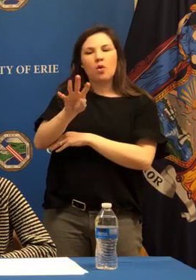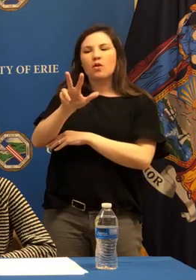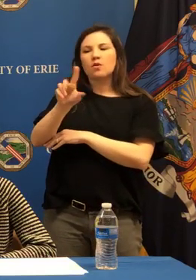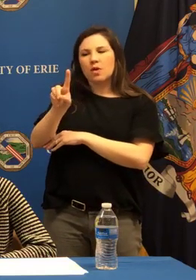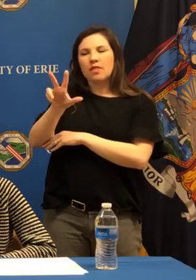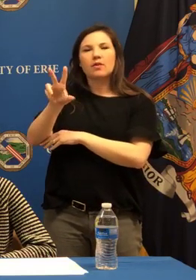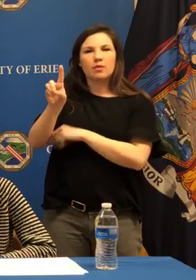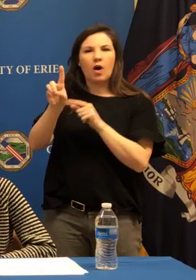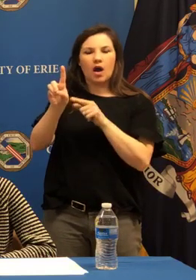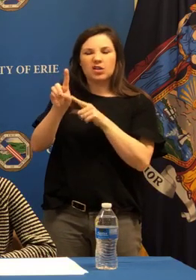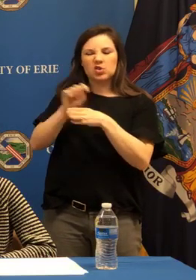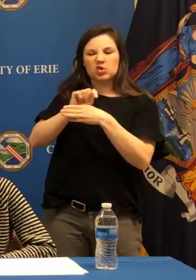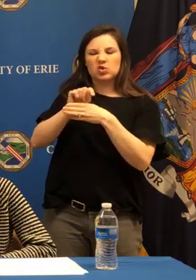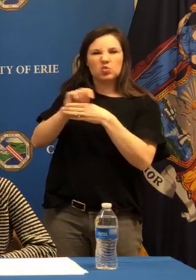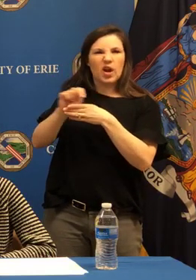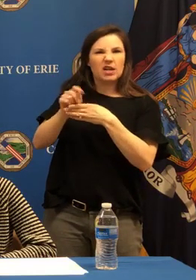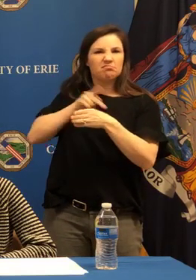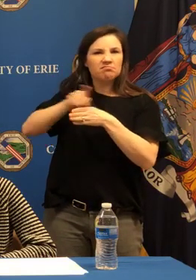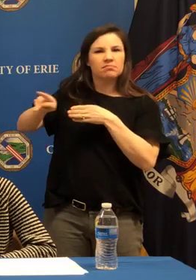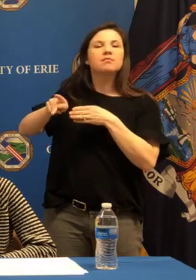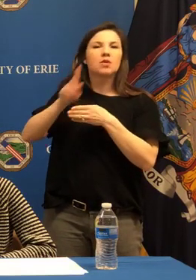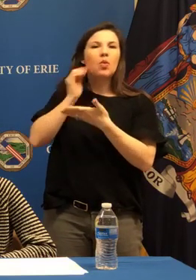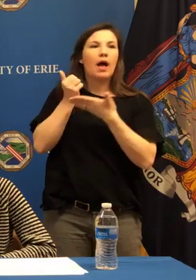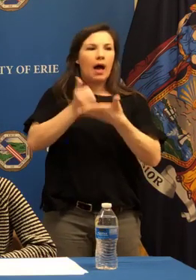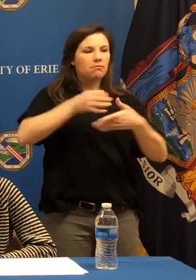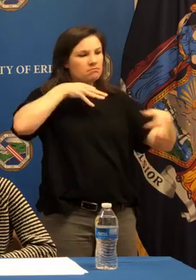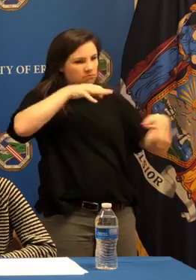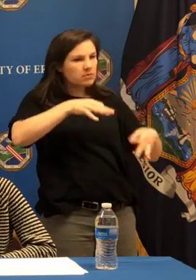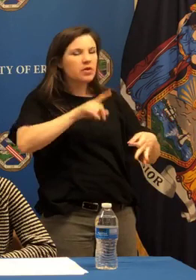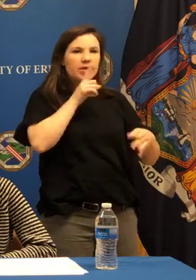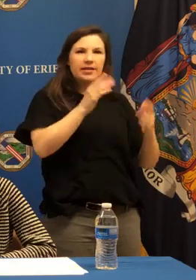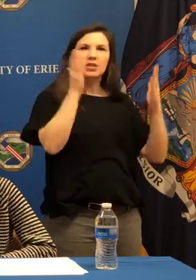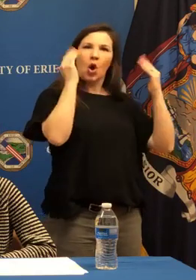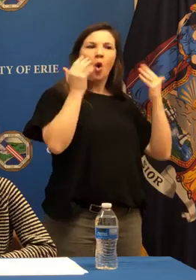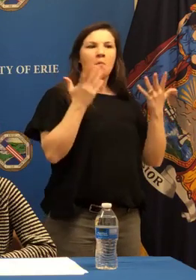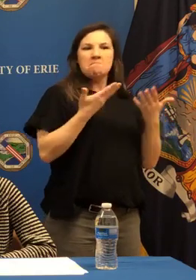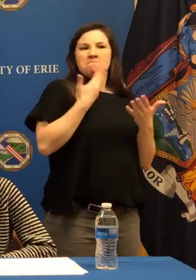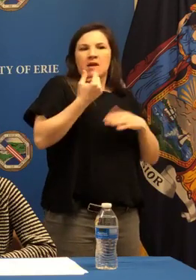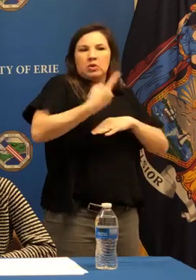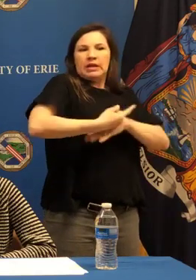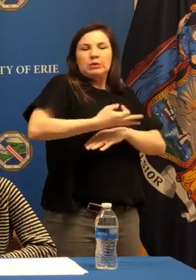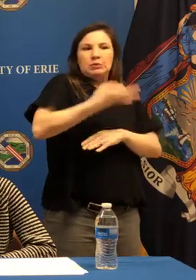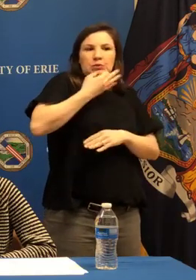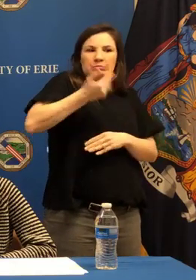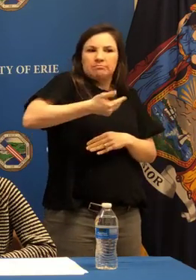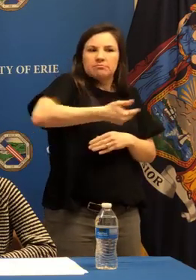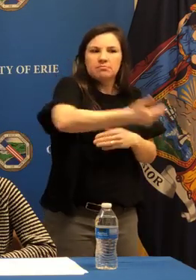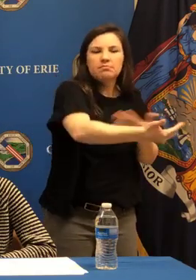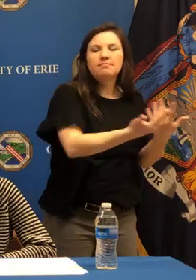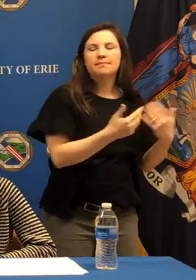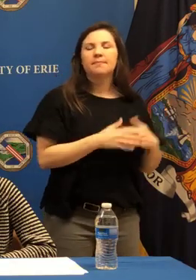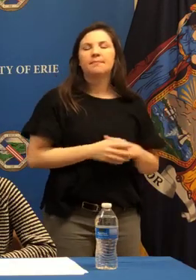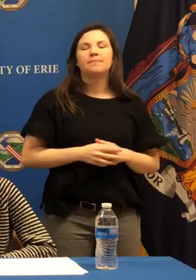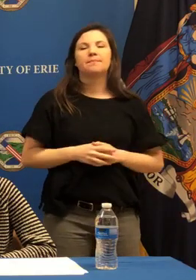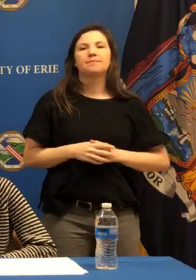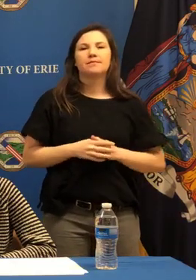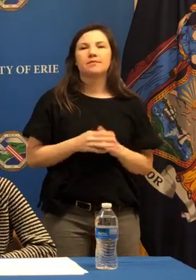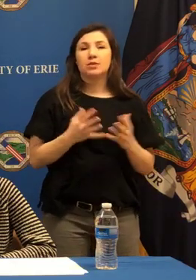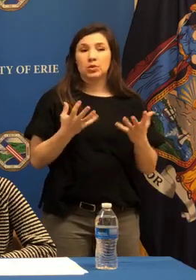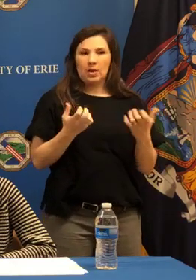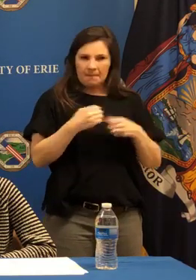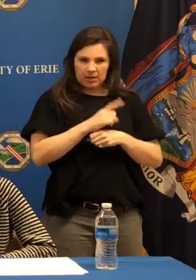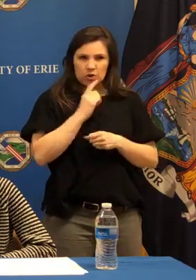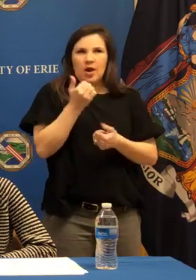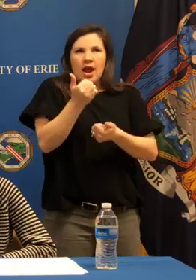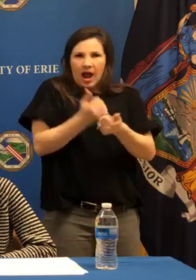to a trained professional who will help you see that there is hope and better days are coming. And we want to ensure that this is something that everybody